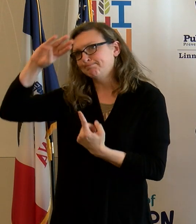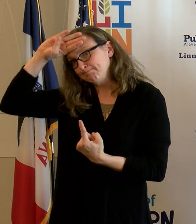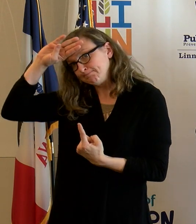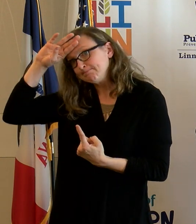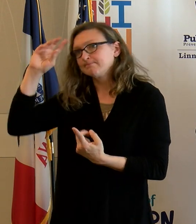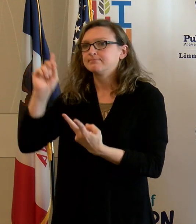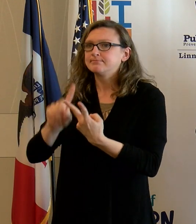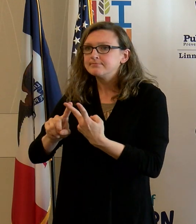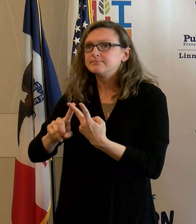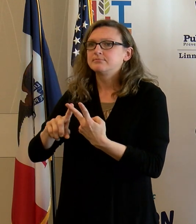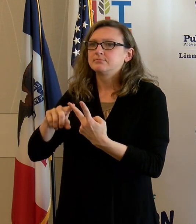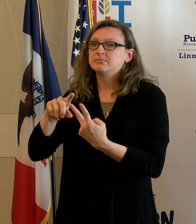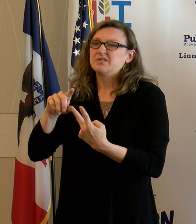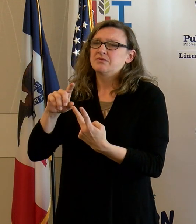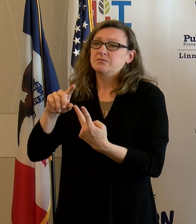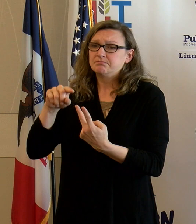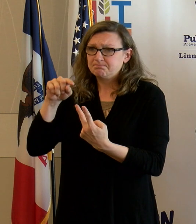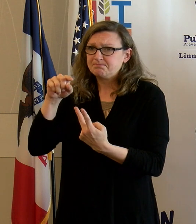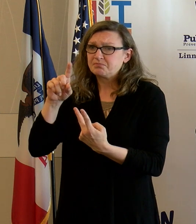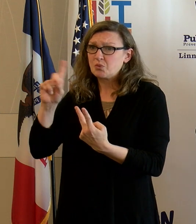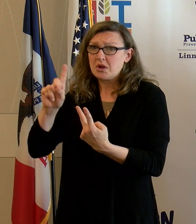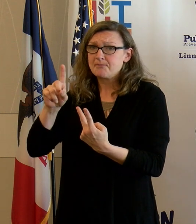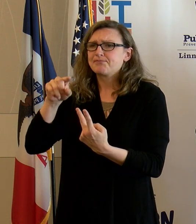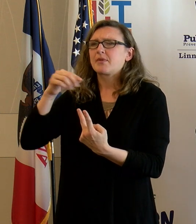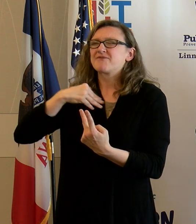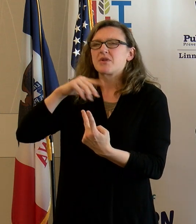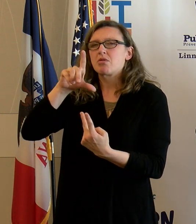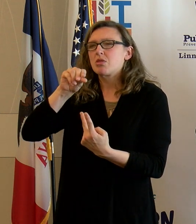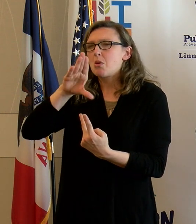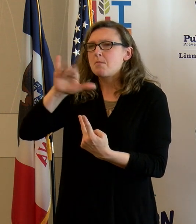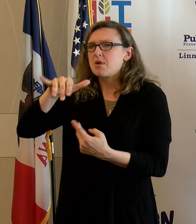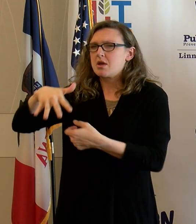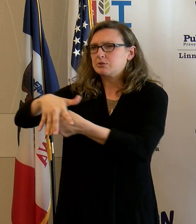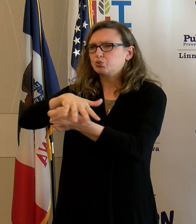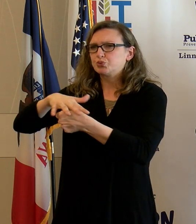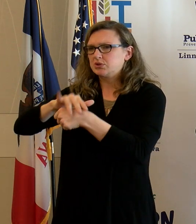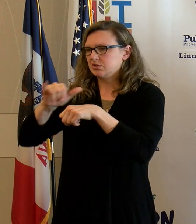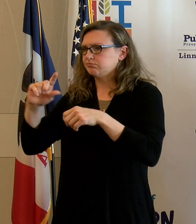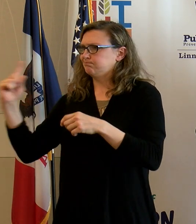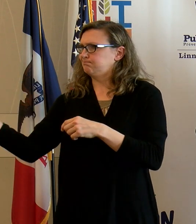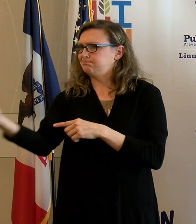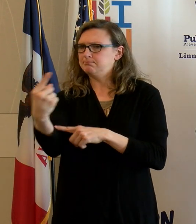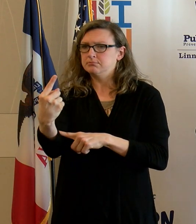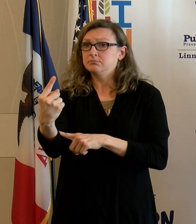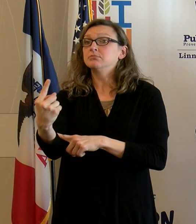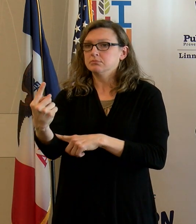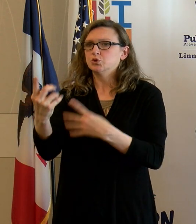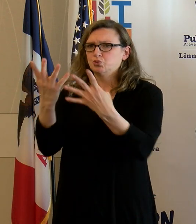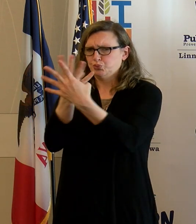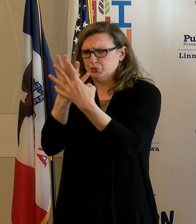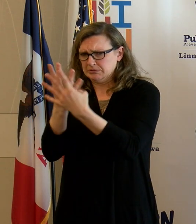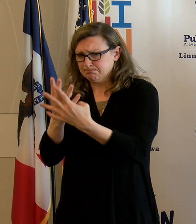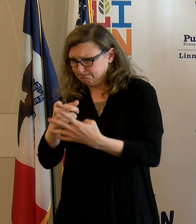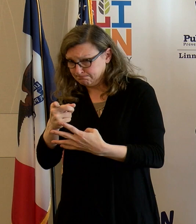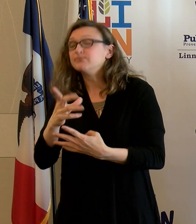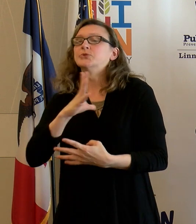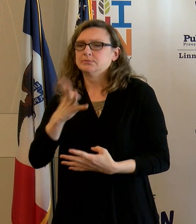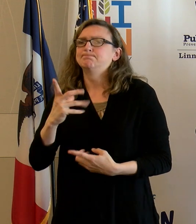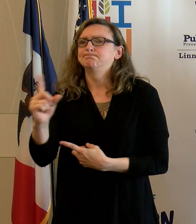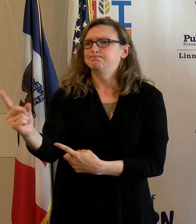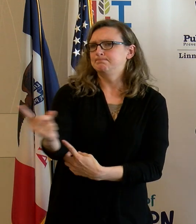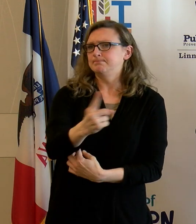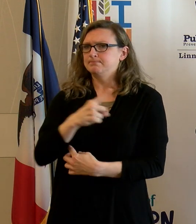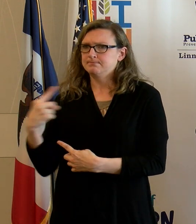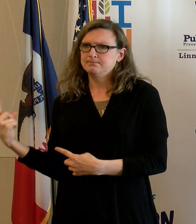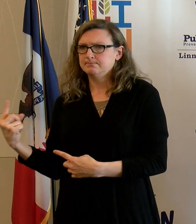building. It's the area that you get to before you actually come into the locked facility. We're screening our inmates at the patrol vehicles. We're looking for